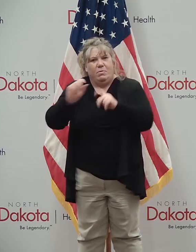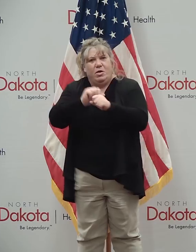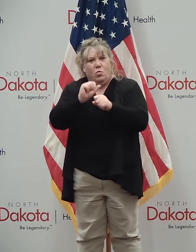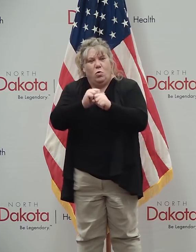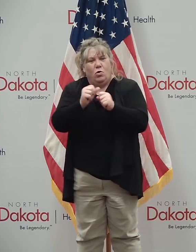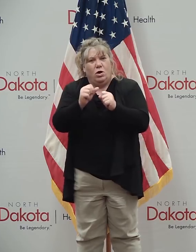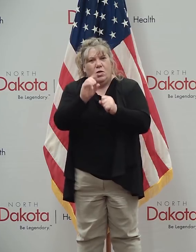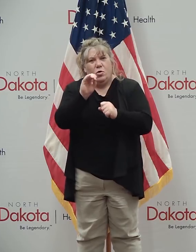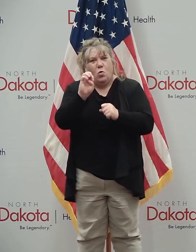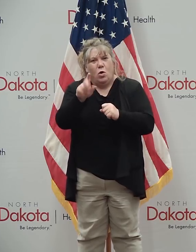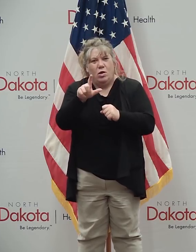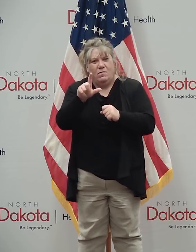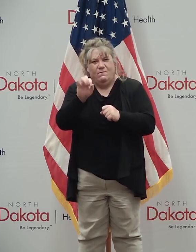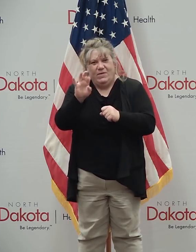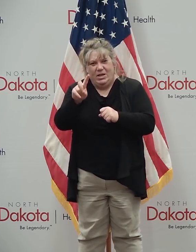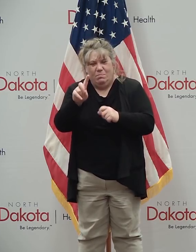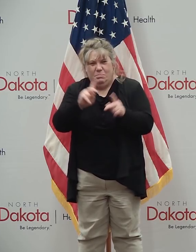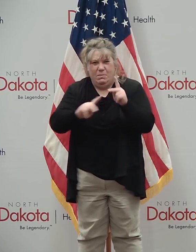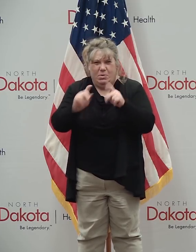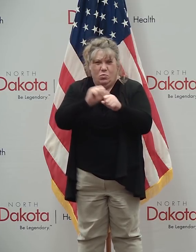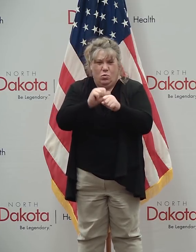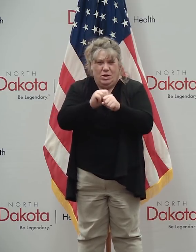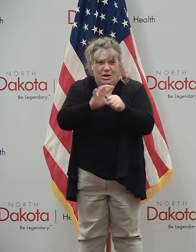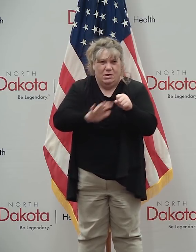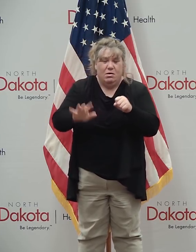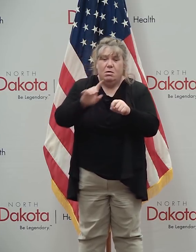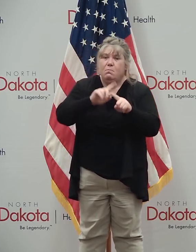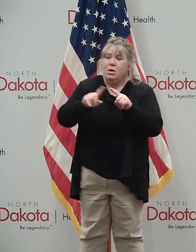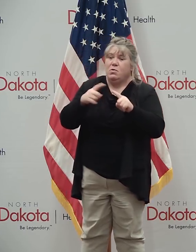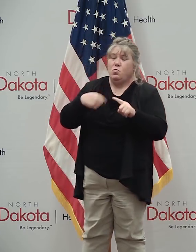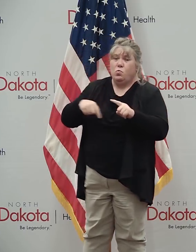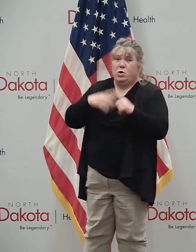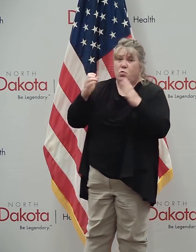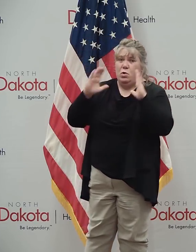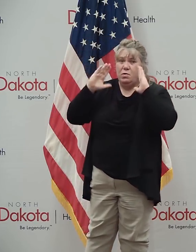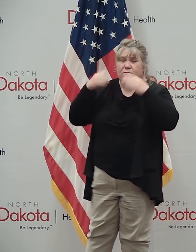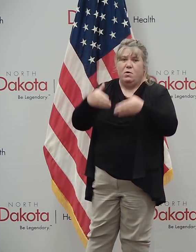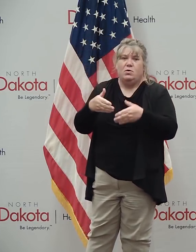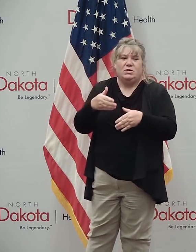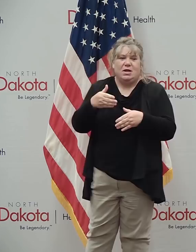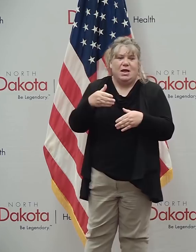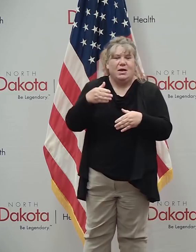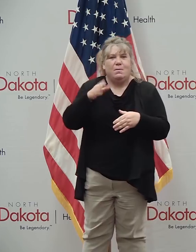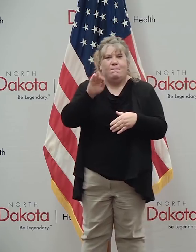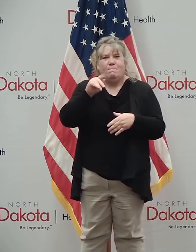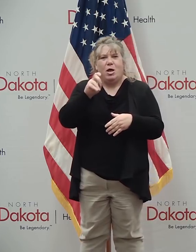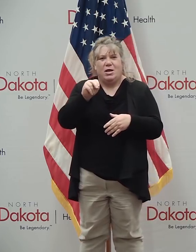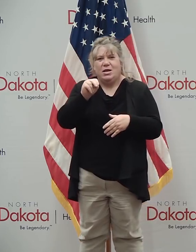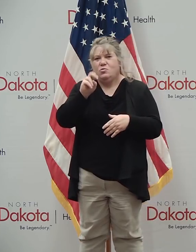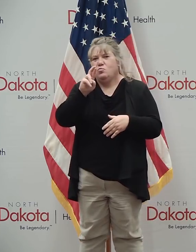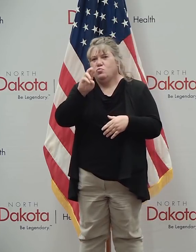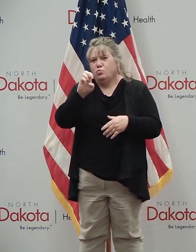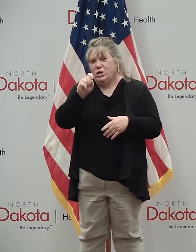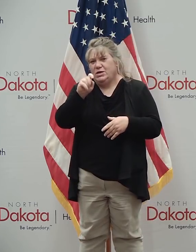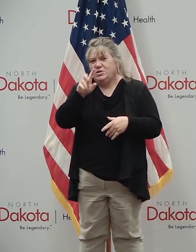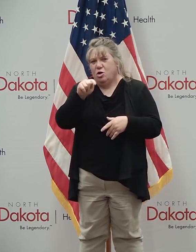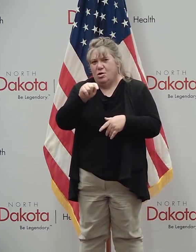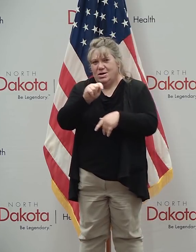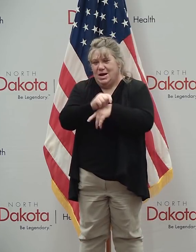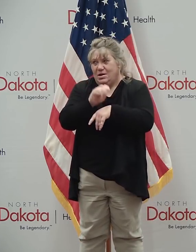those communities that are surrounded by that. But we want to focus on this Bakken Restart Task